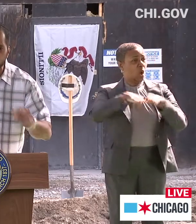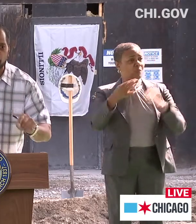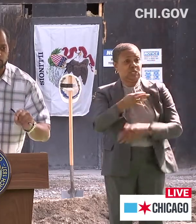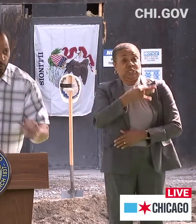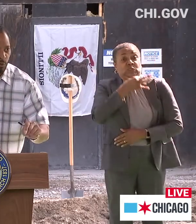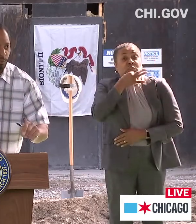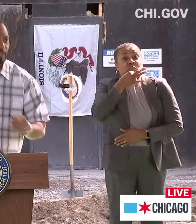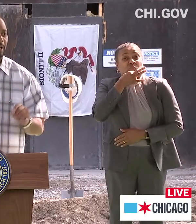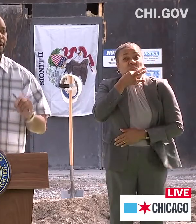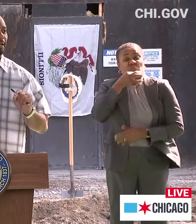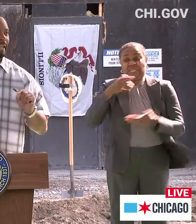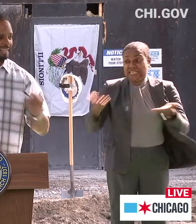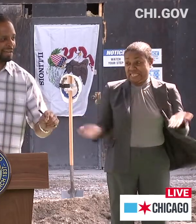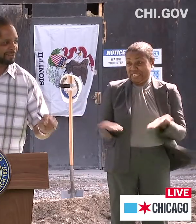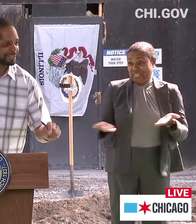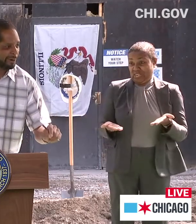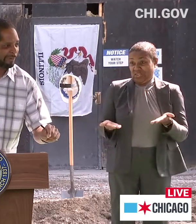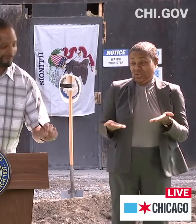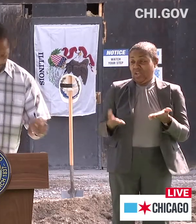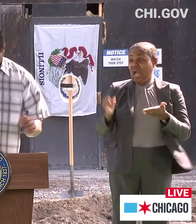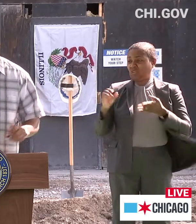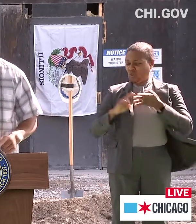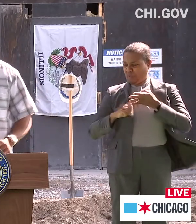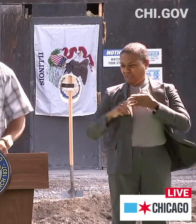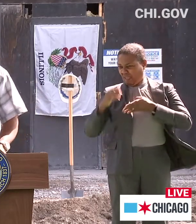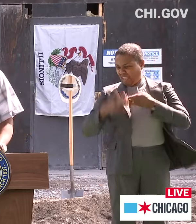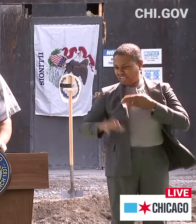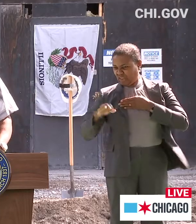you real soon at the end of October.